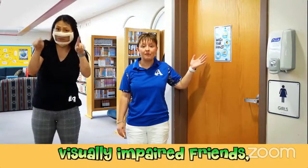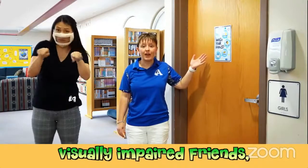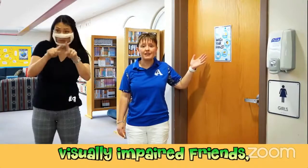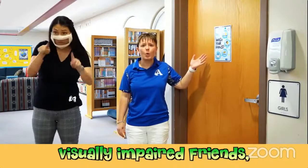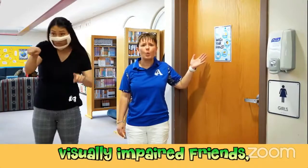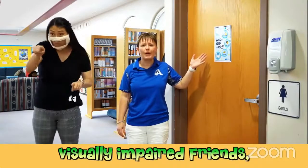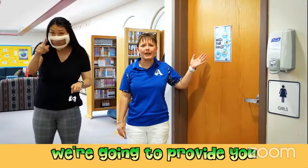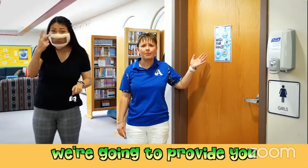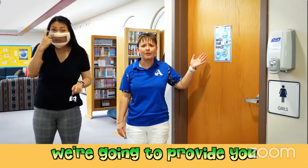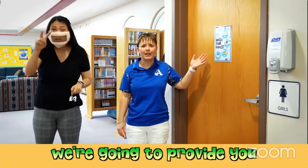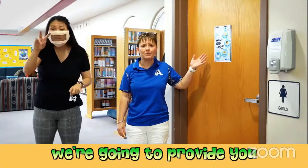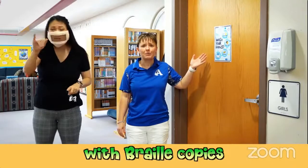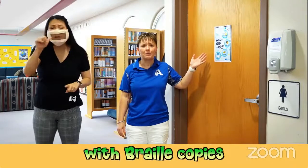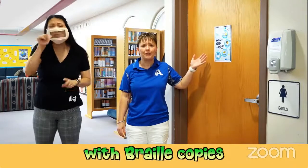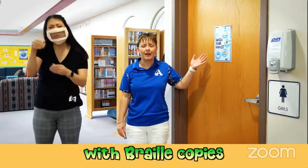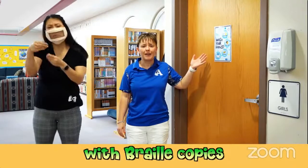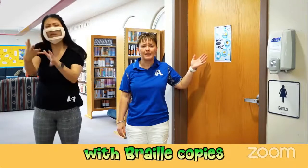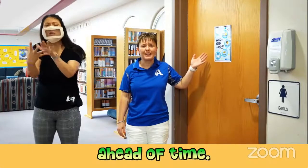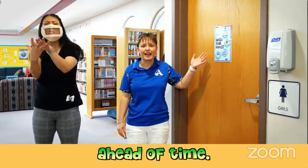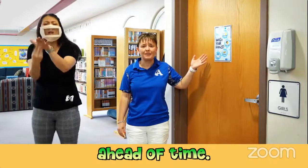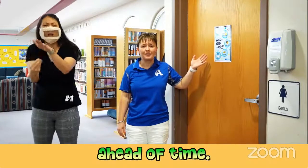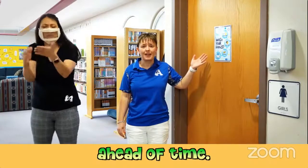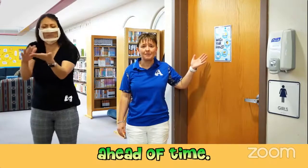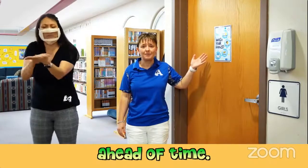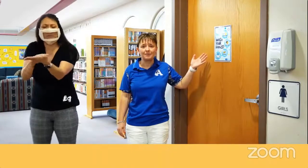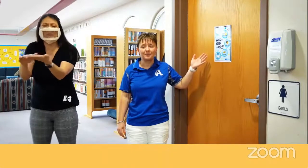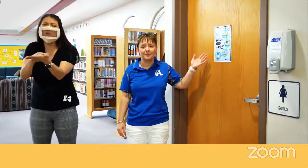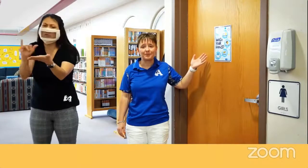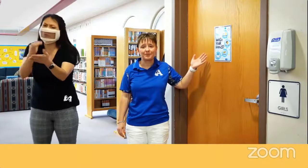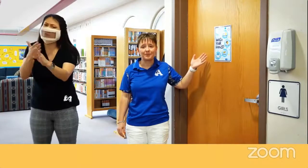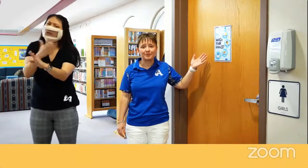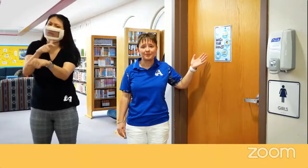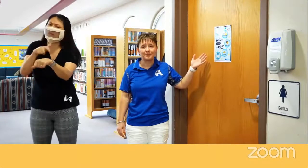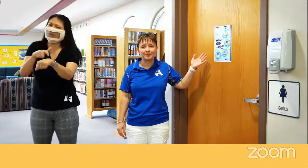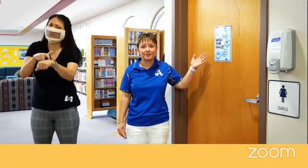visually impaired friends, we're going to provide you with Braille copies ahead of time.